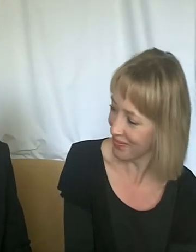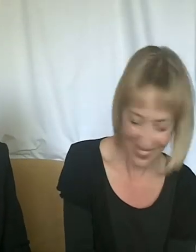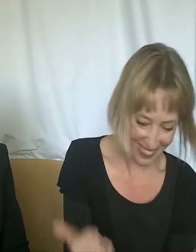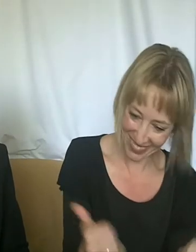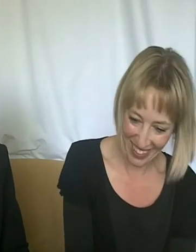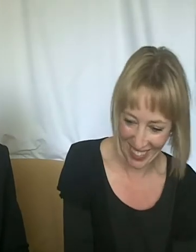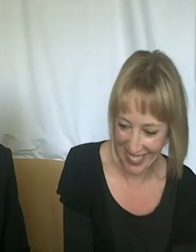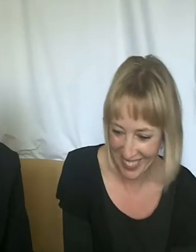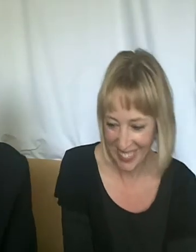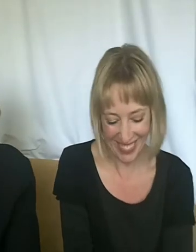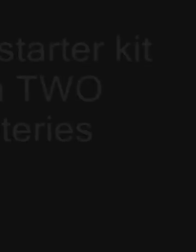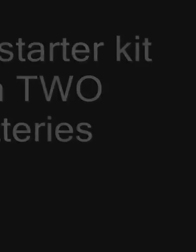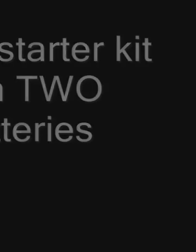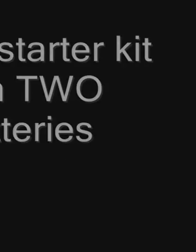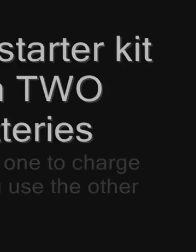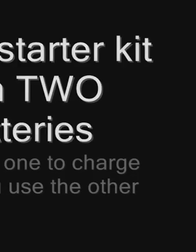you. Thanks. Okay.